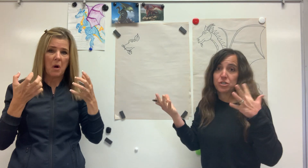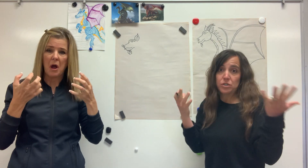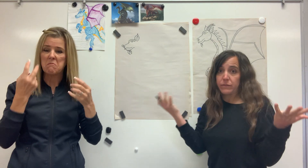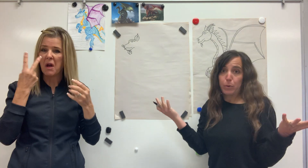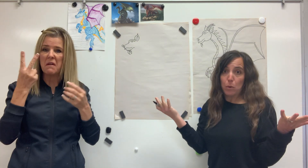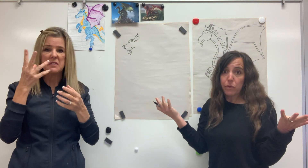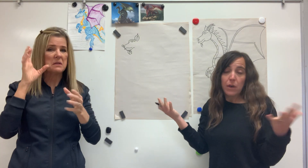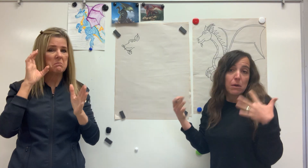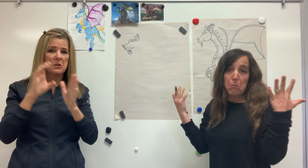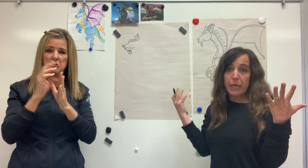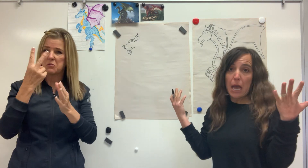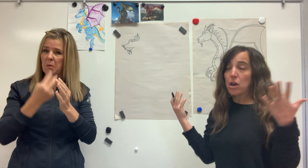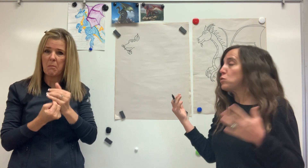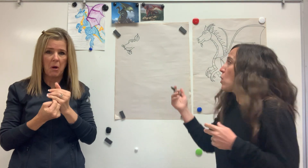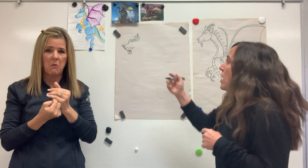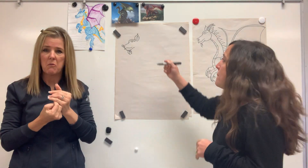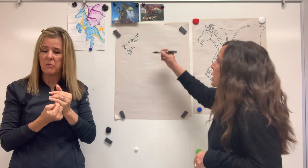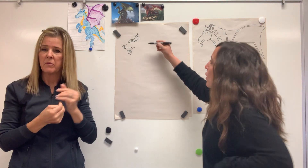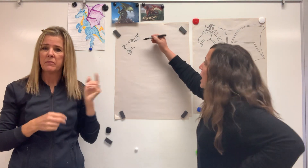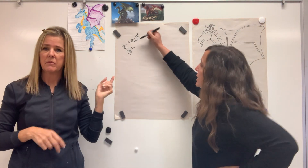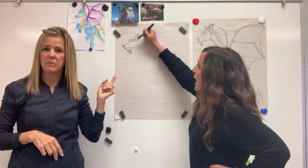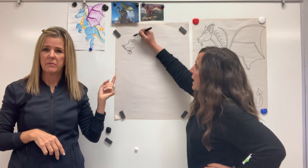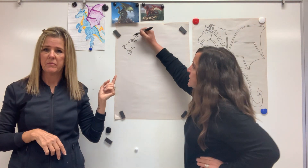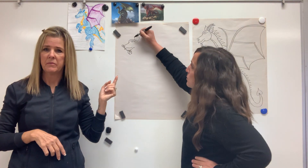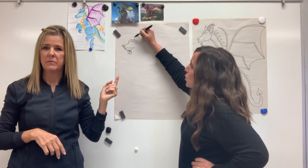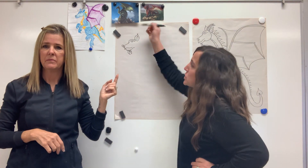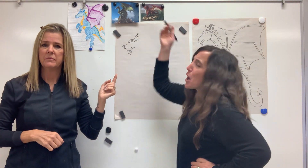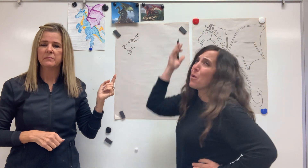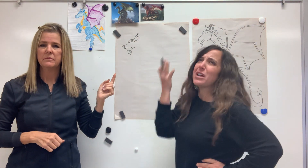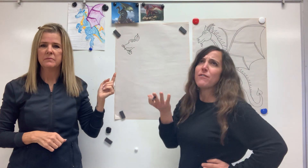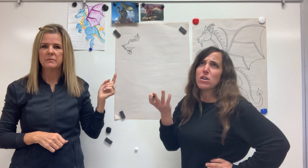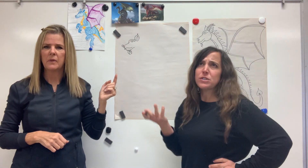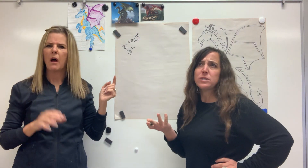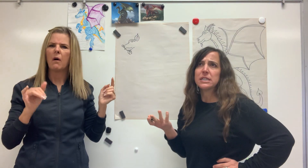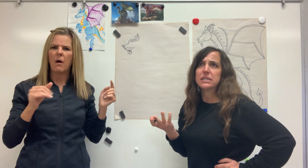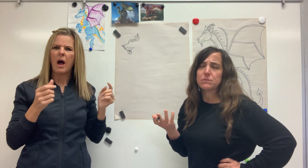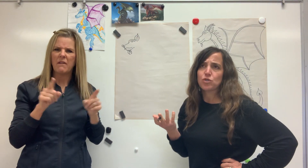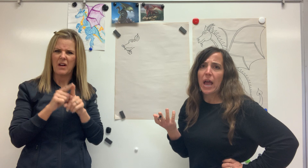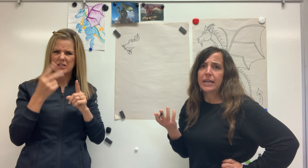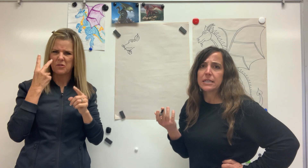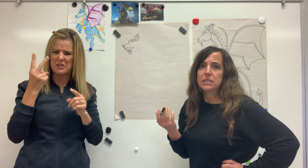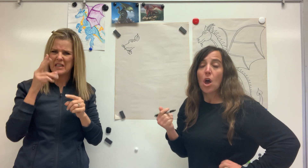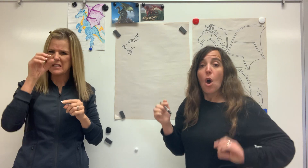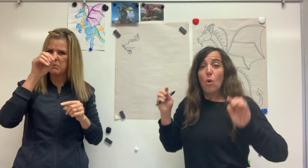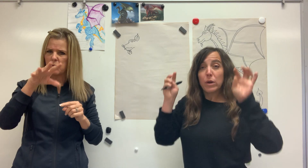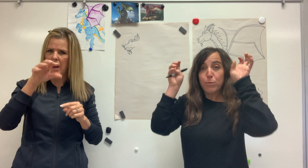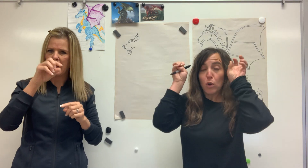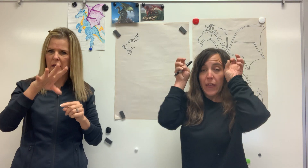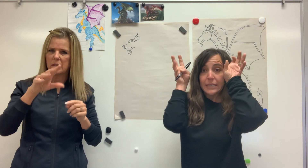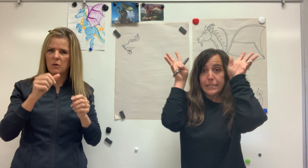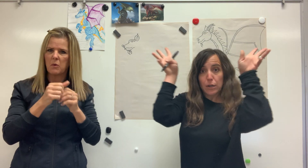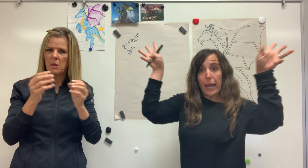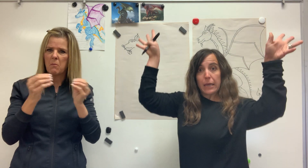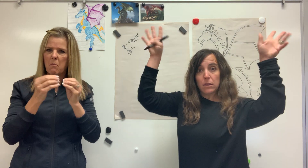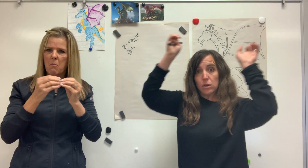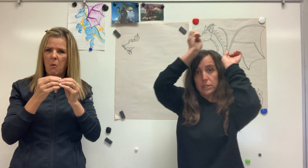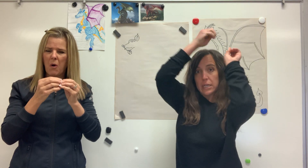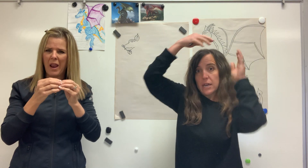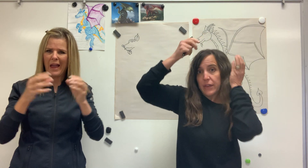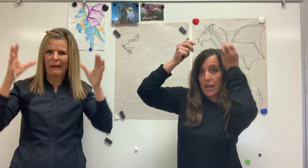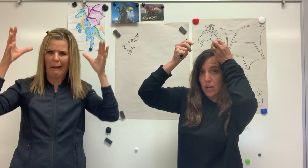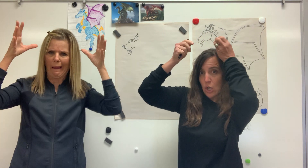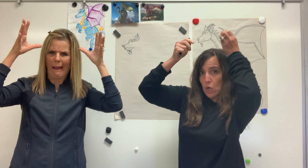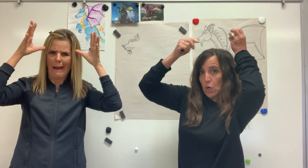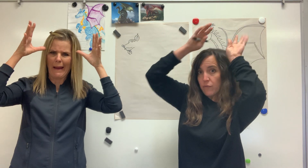seen pictures of both. Make it how you want, but go ahead and add some horns. Oh, and I've also seen some dragons with more like deer